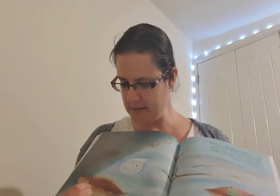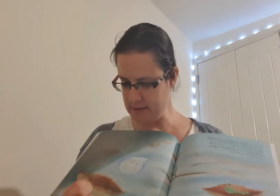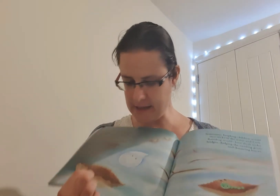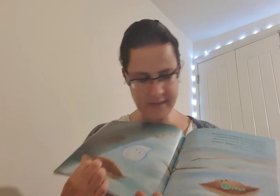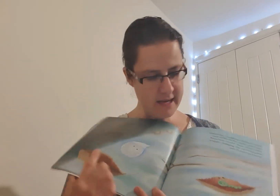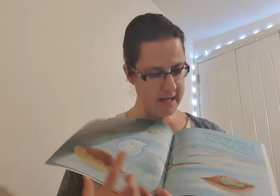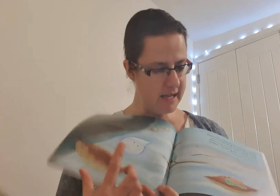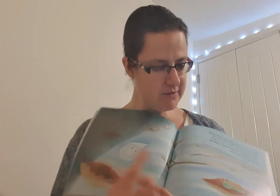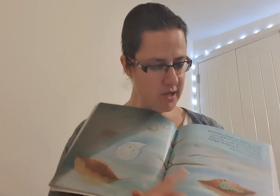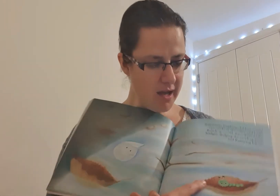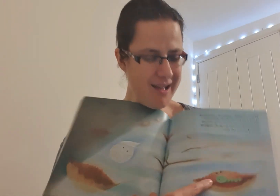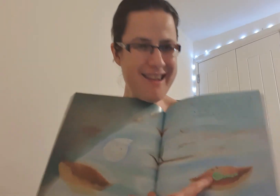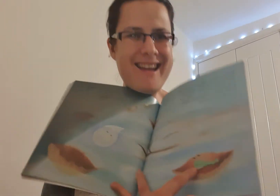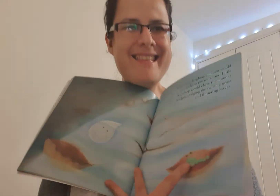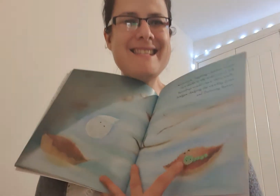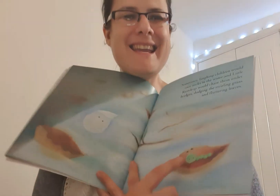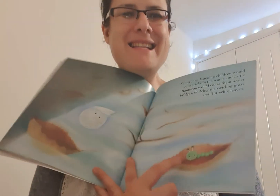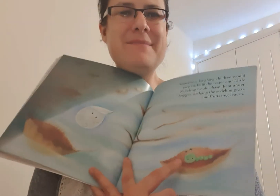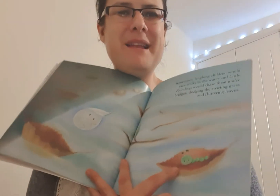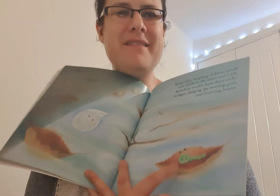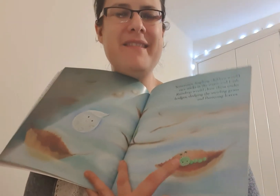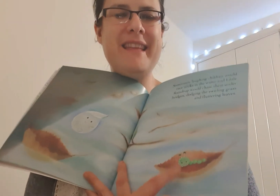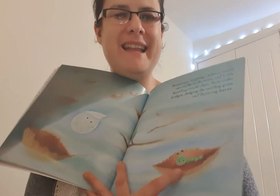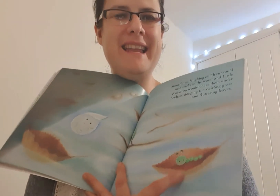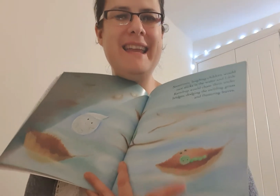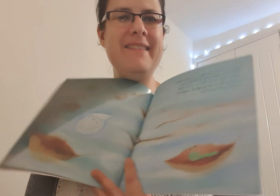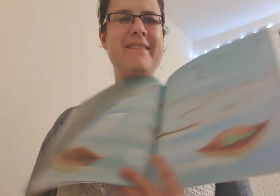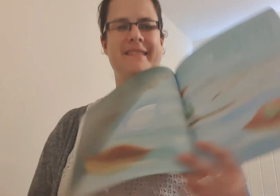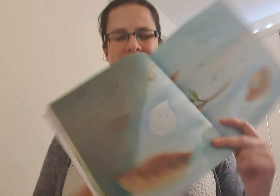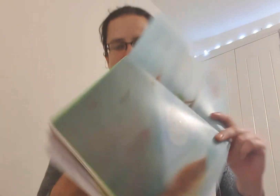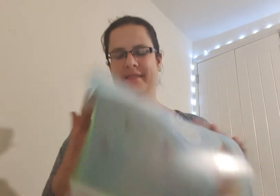Look at the leaves. Oh, look, there's a caterpillar on that leaf.